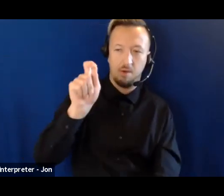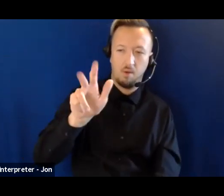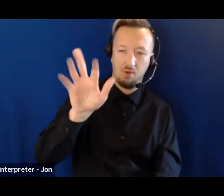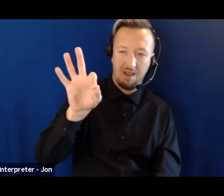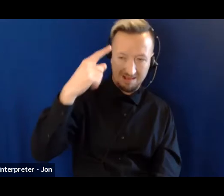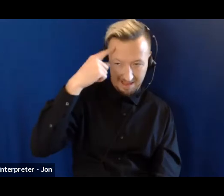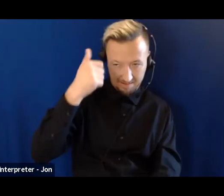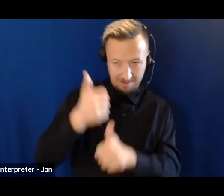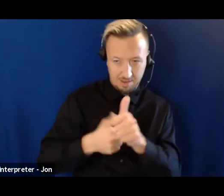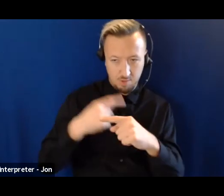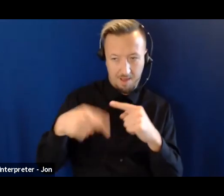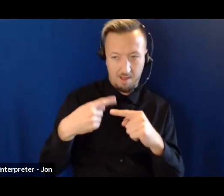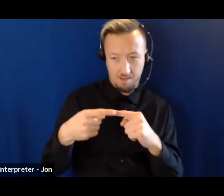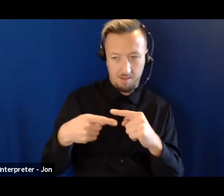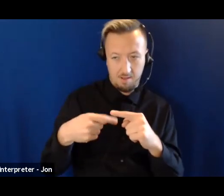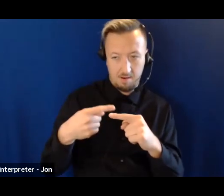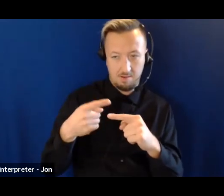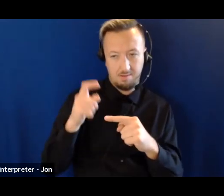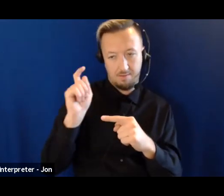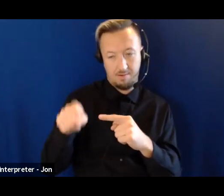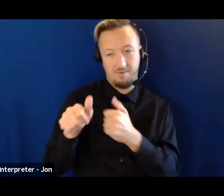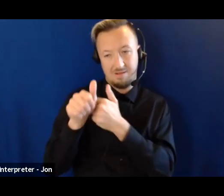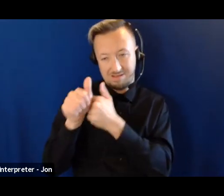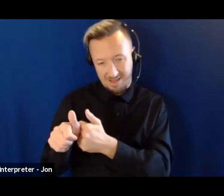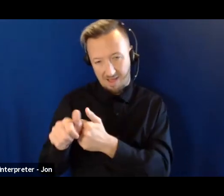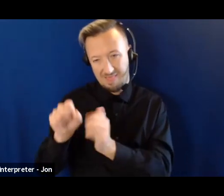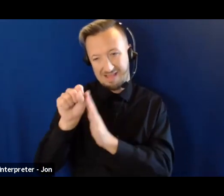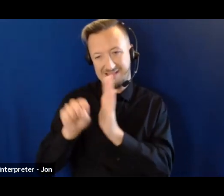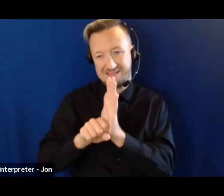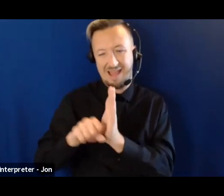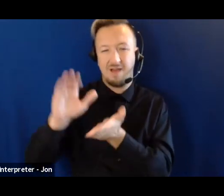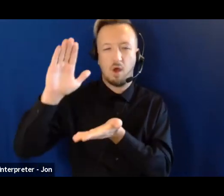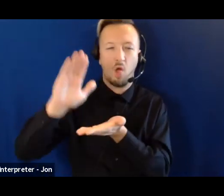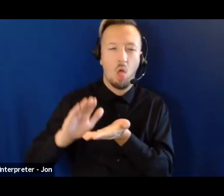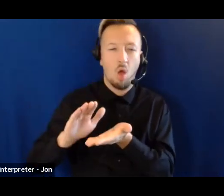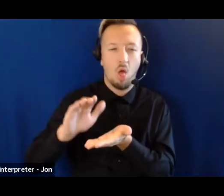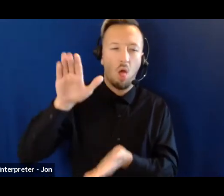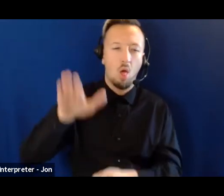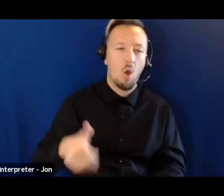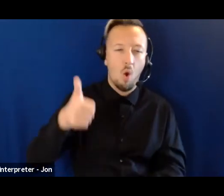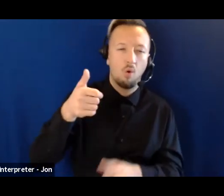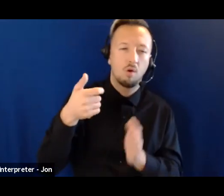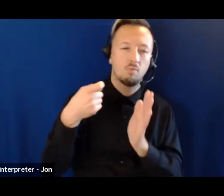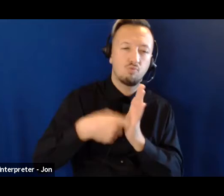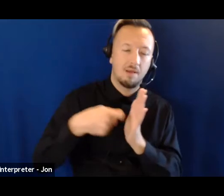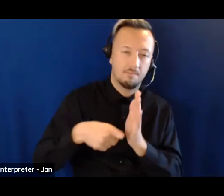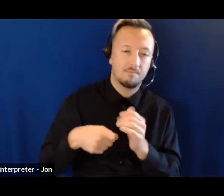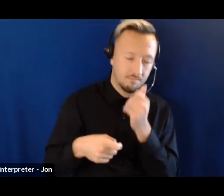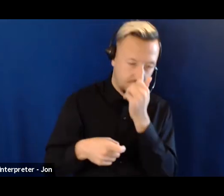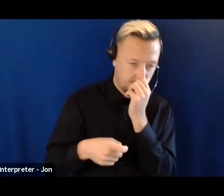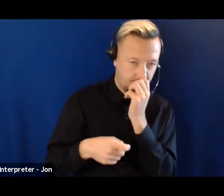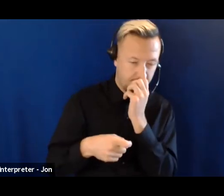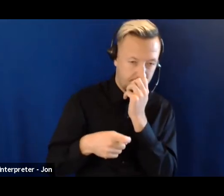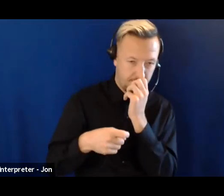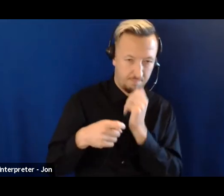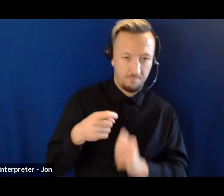per mile, and adhere to lower state rates for meals, hotels as examples. Yeah, good point.